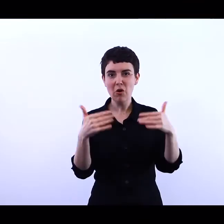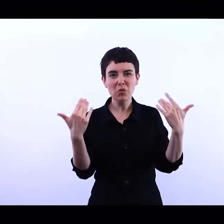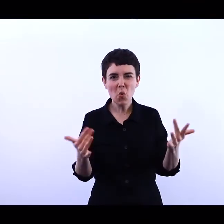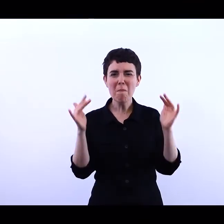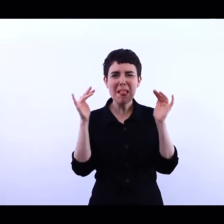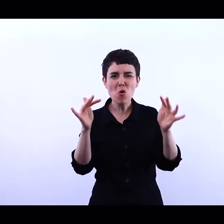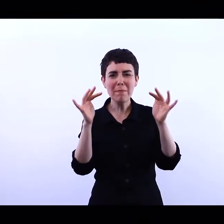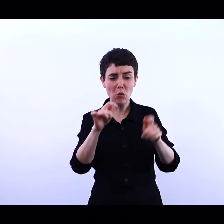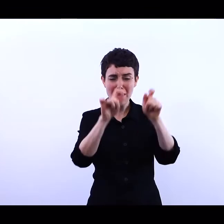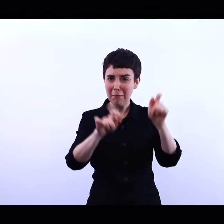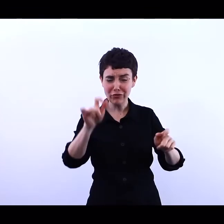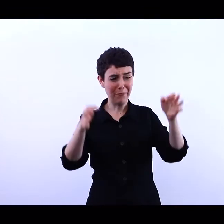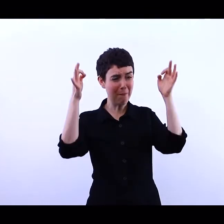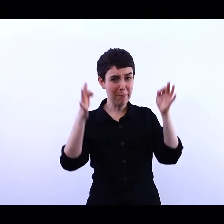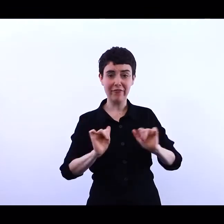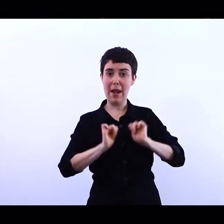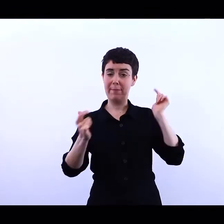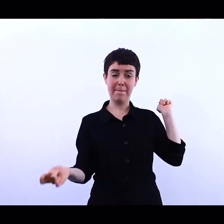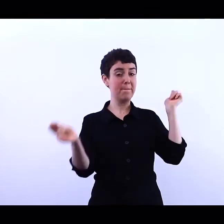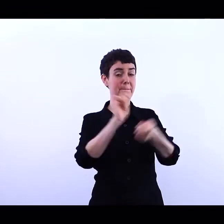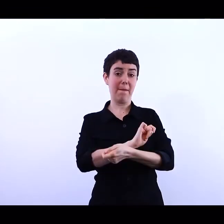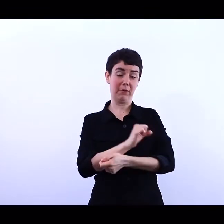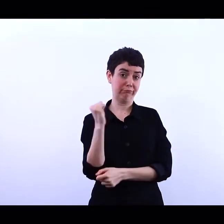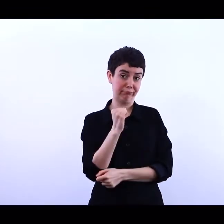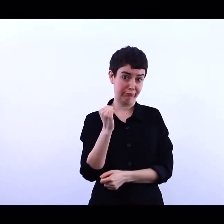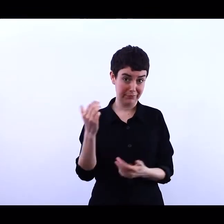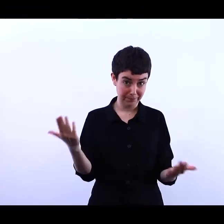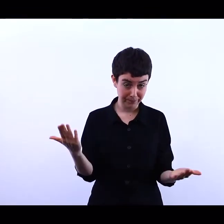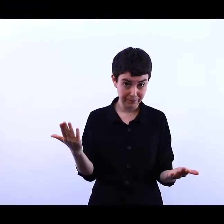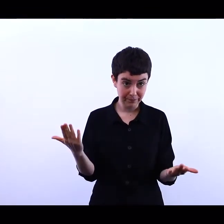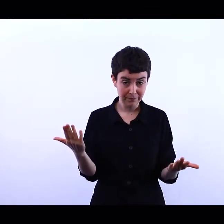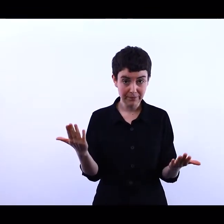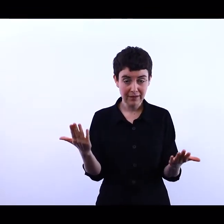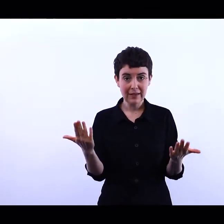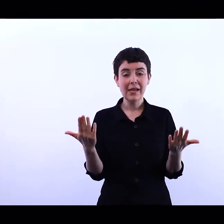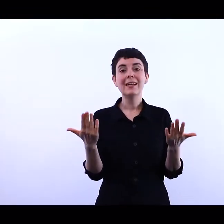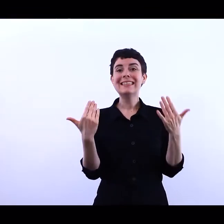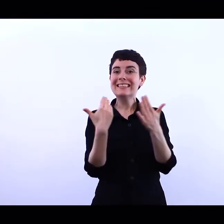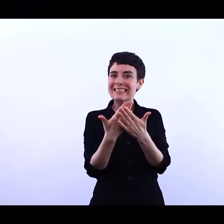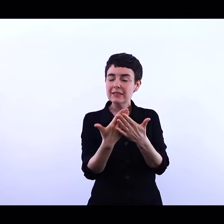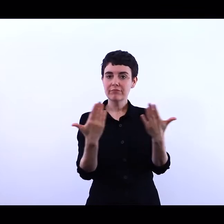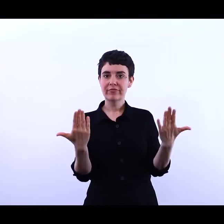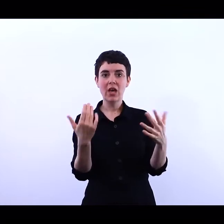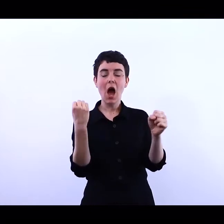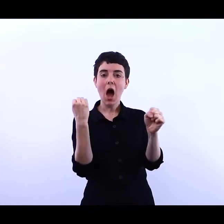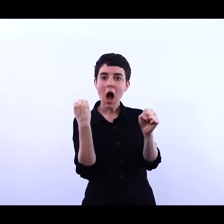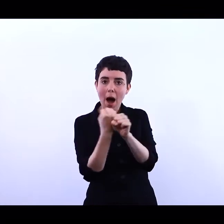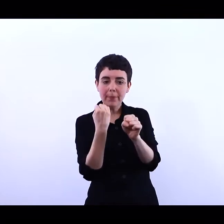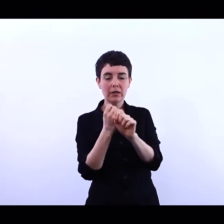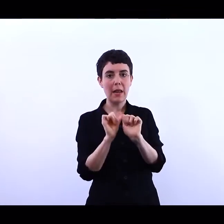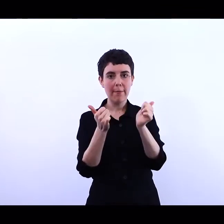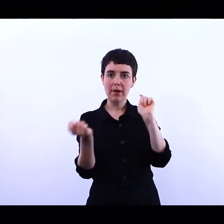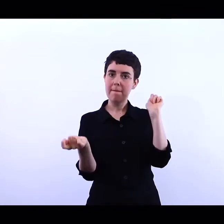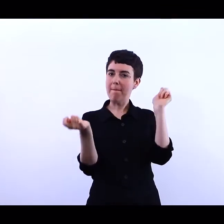all at the same time. For many folks, those shifts in how work was going to happen took shape literally